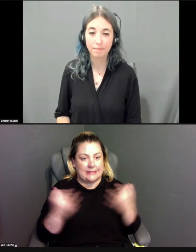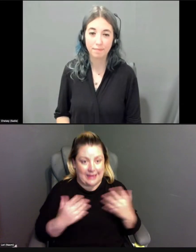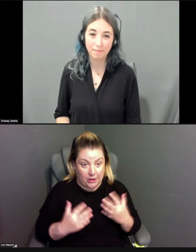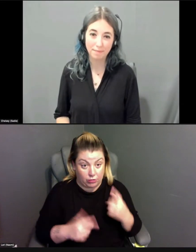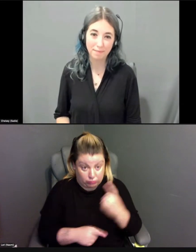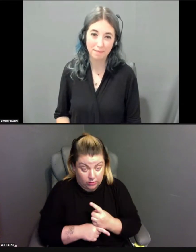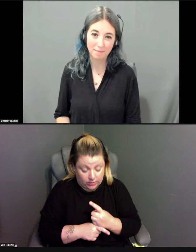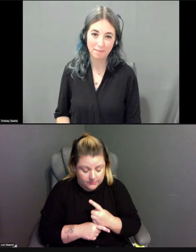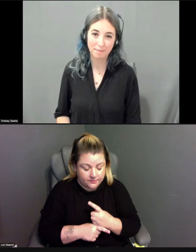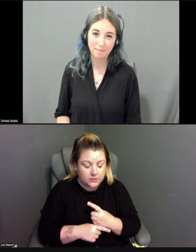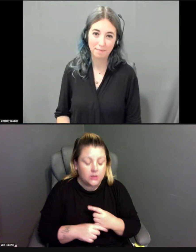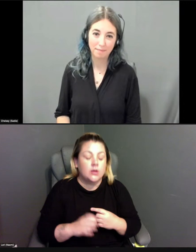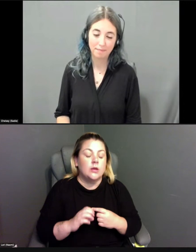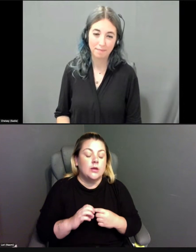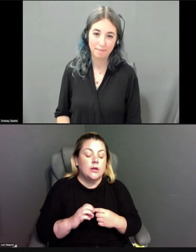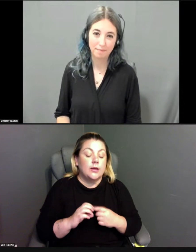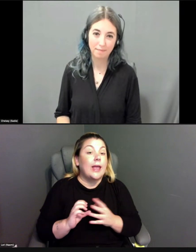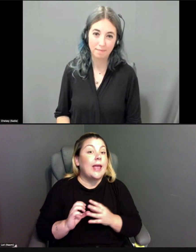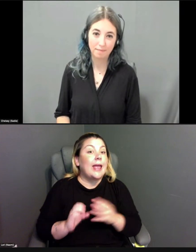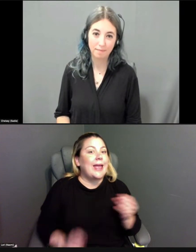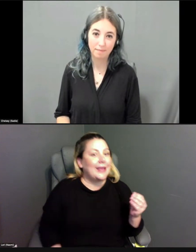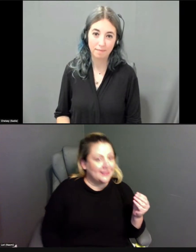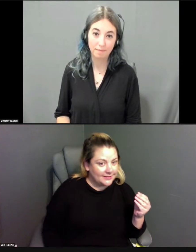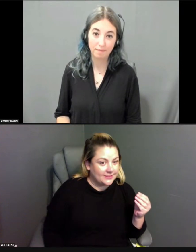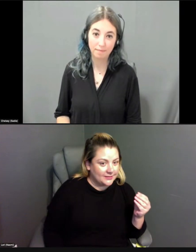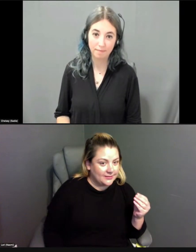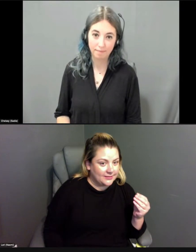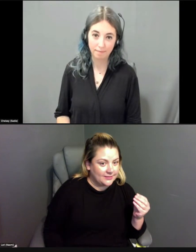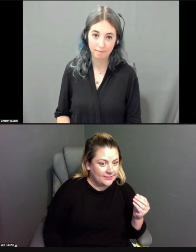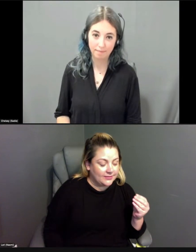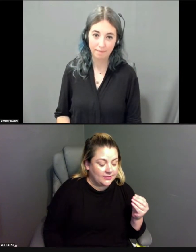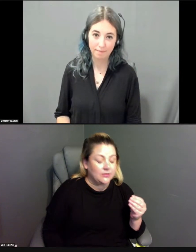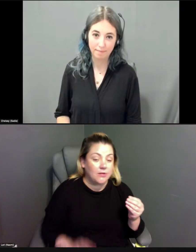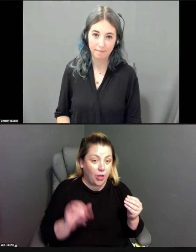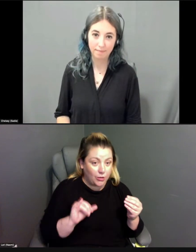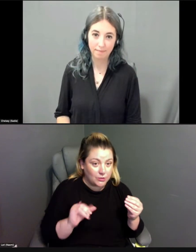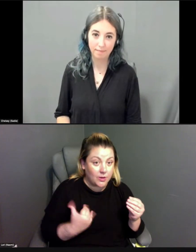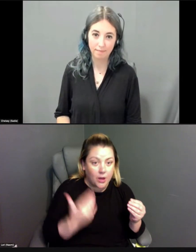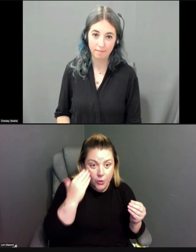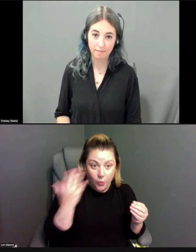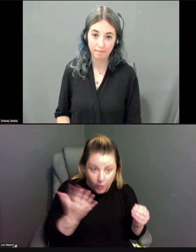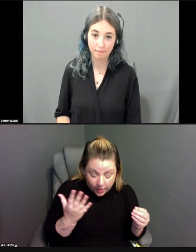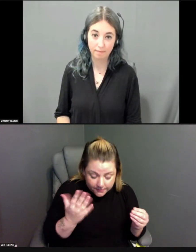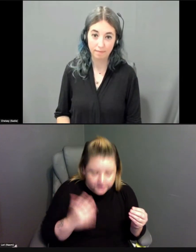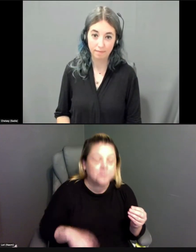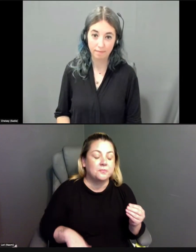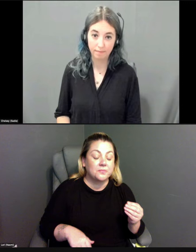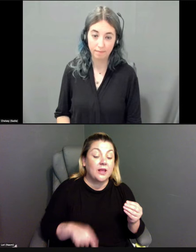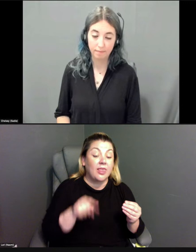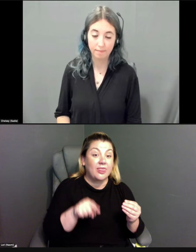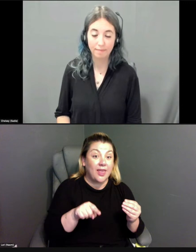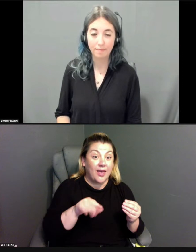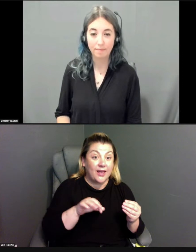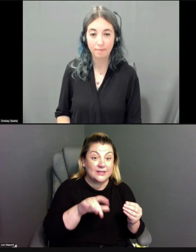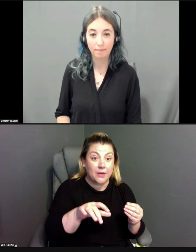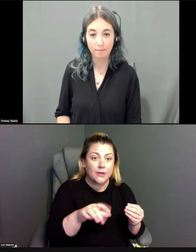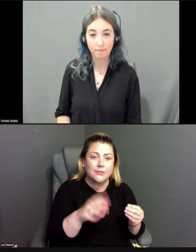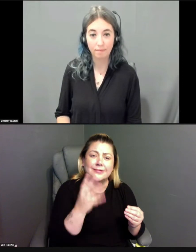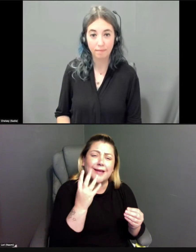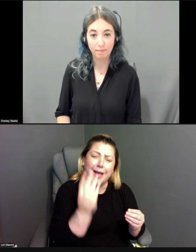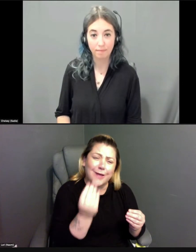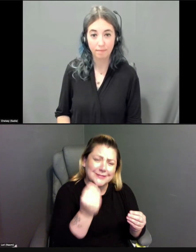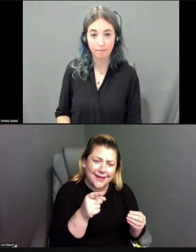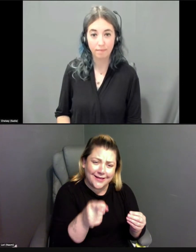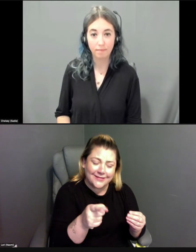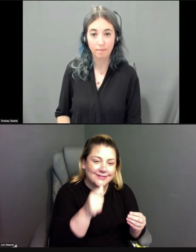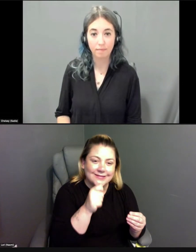spider. And what I know is true in addition to that is this spider is on the outside, not